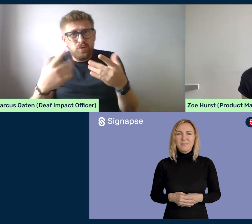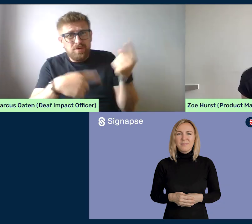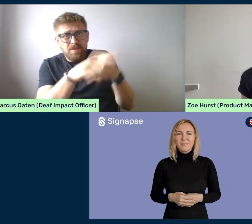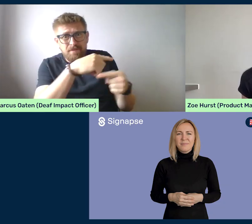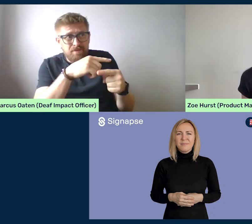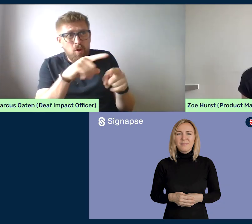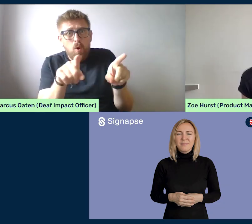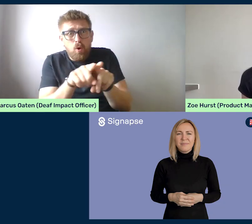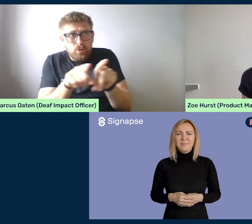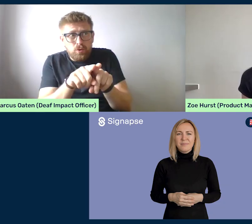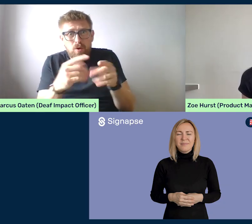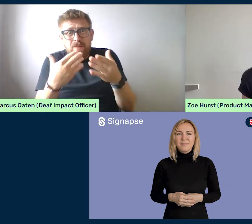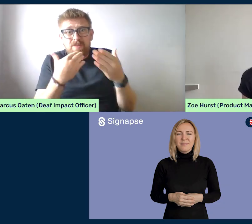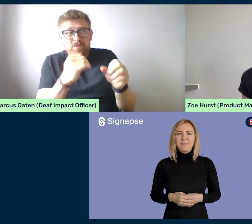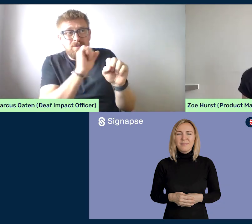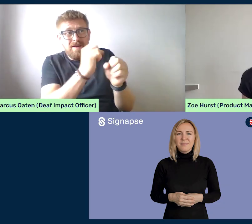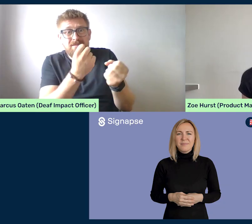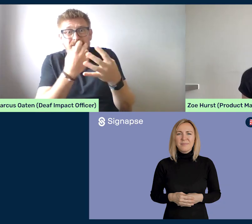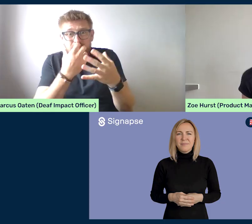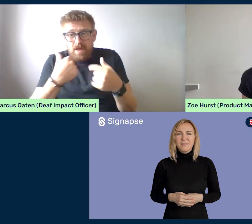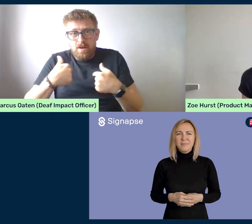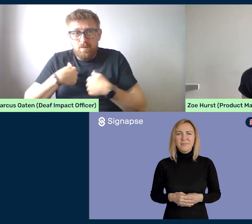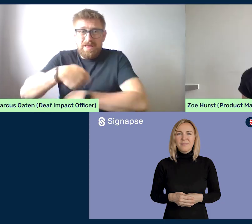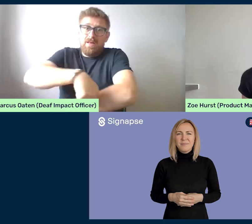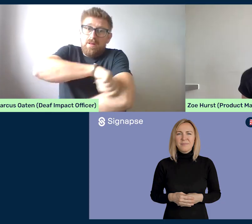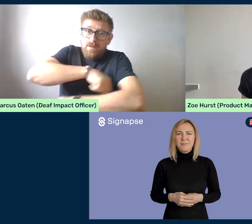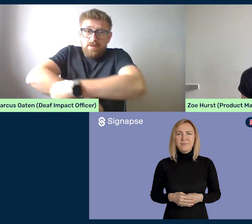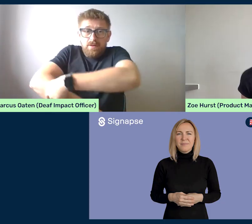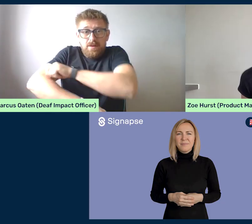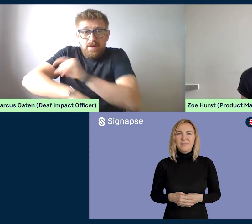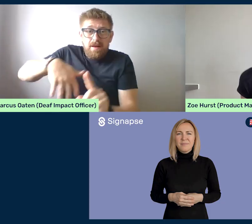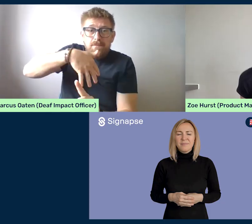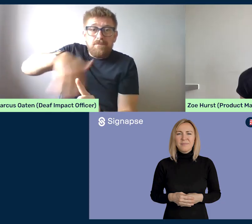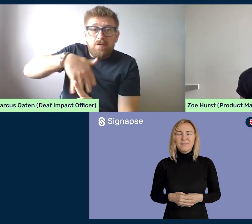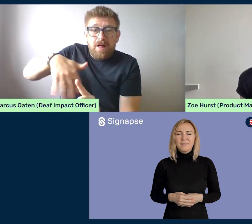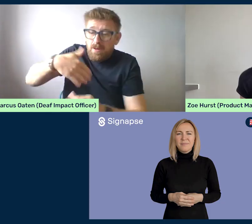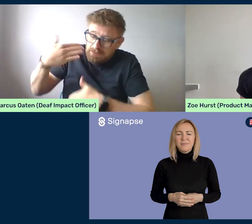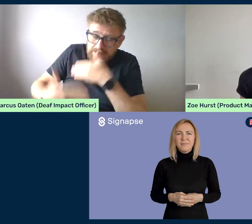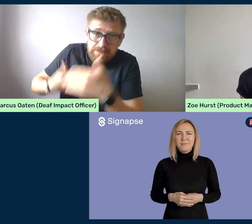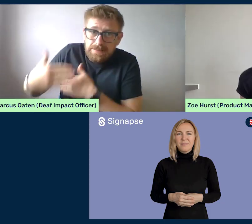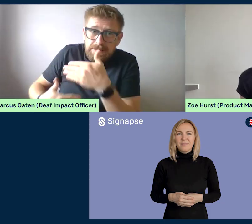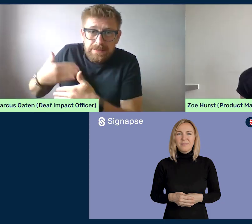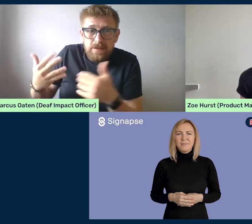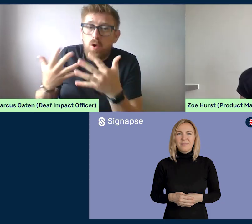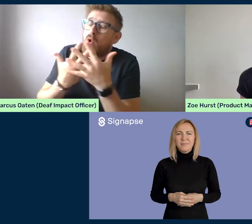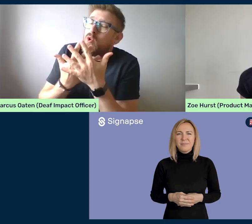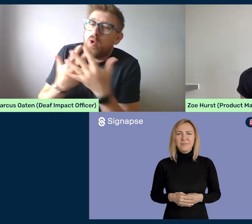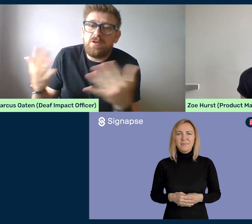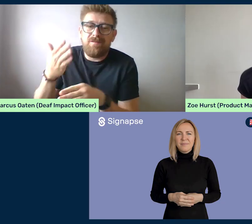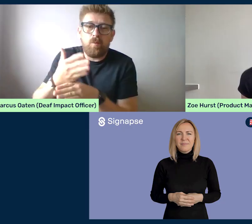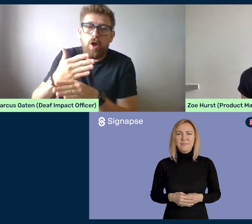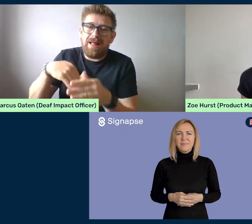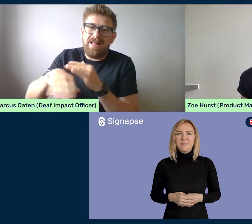things before it's launched. And it's thanks to that feedback. And because of that feedback, we're able to do the work